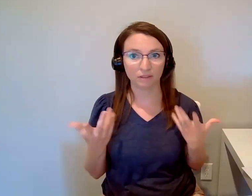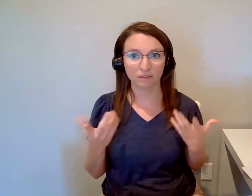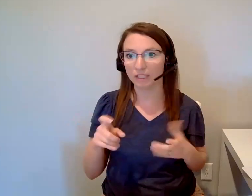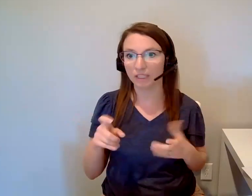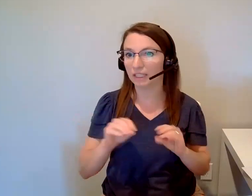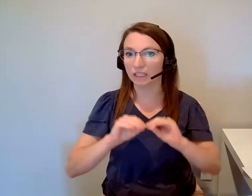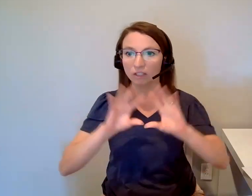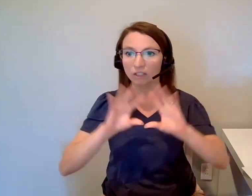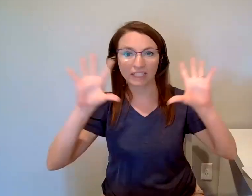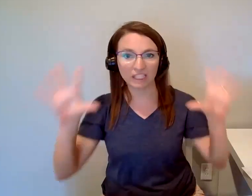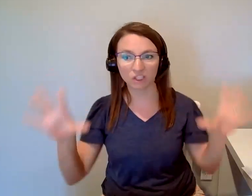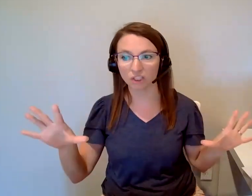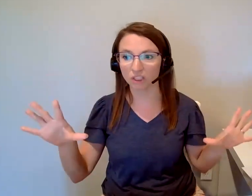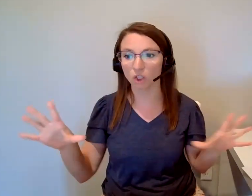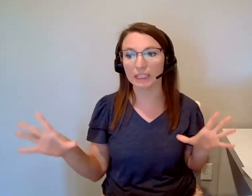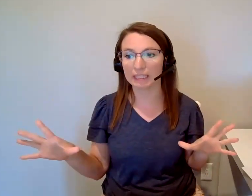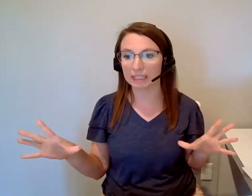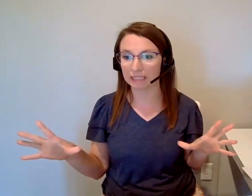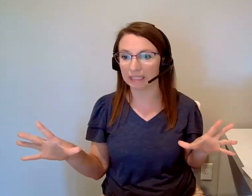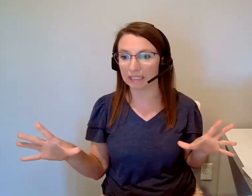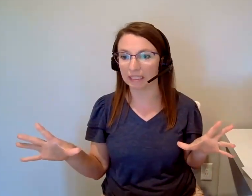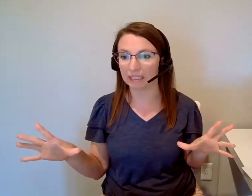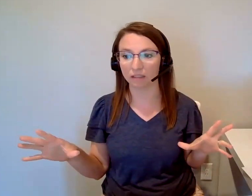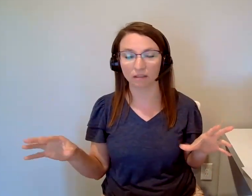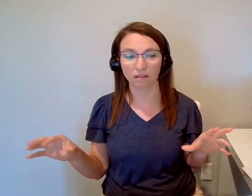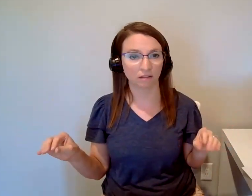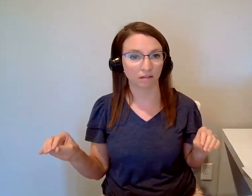Need any clarification on anything?